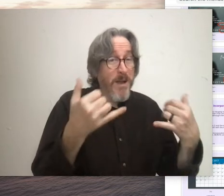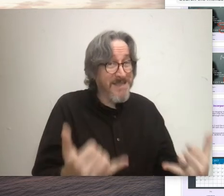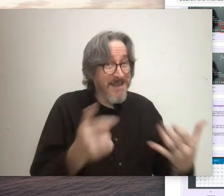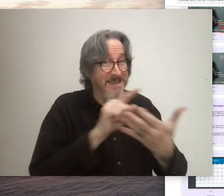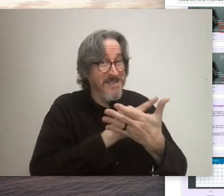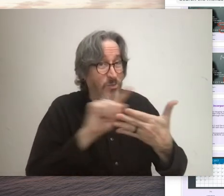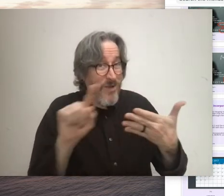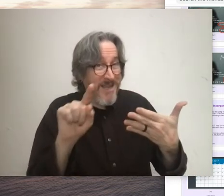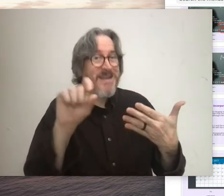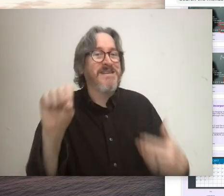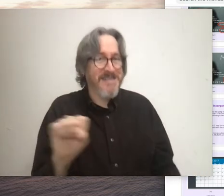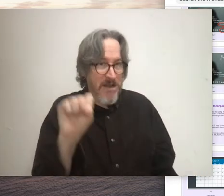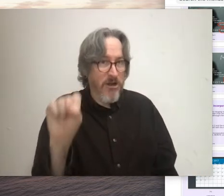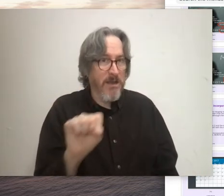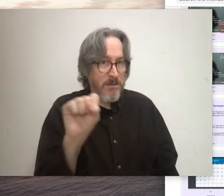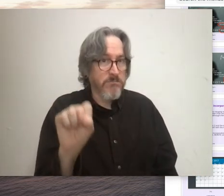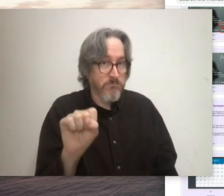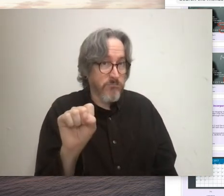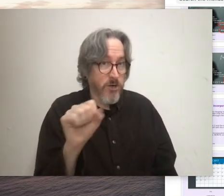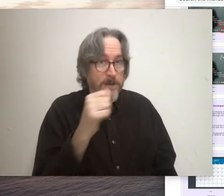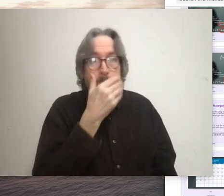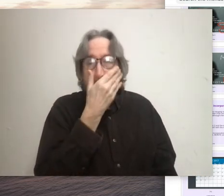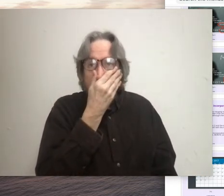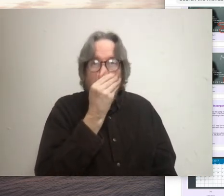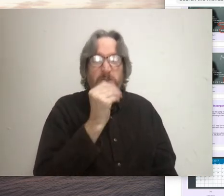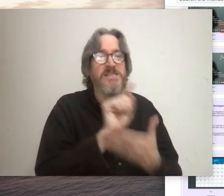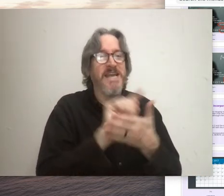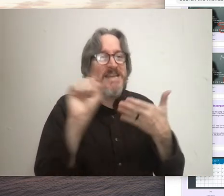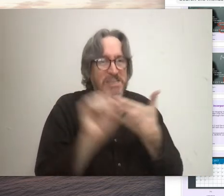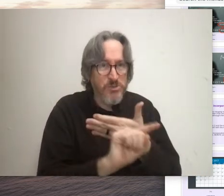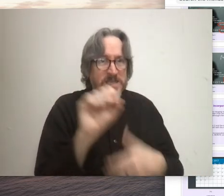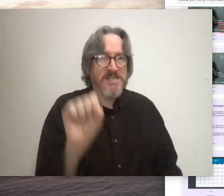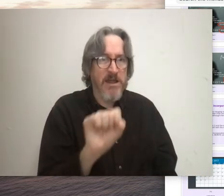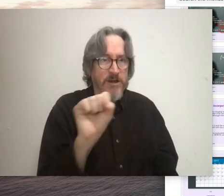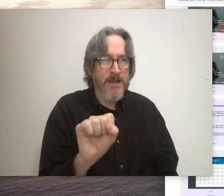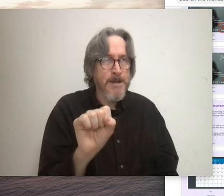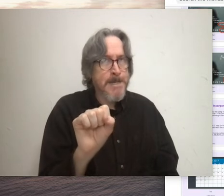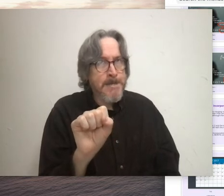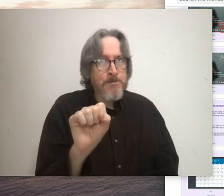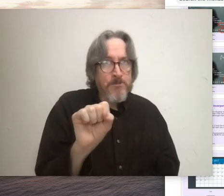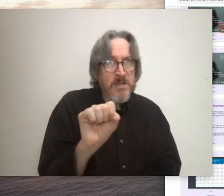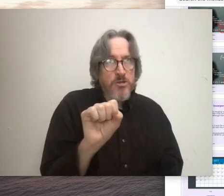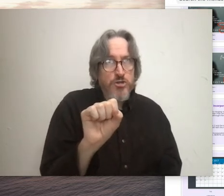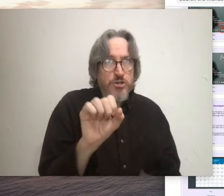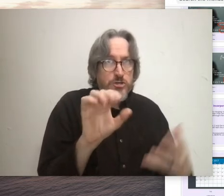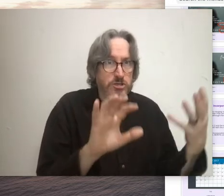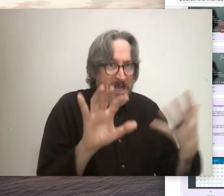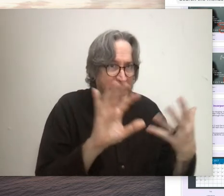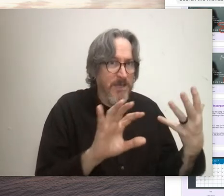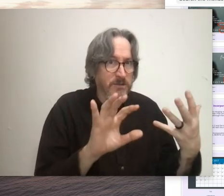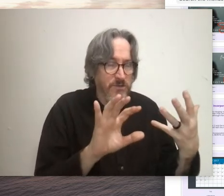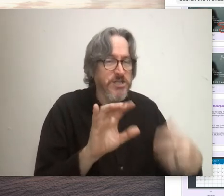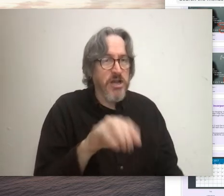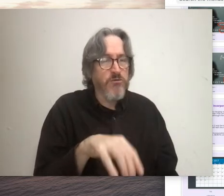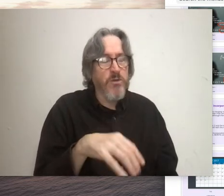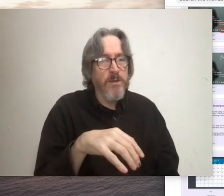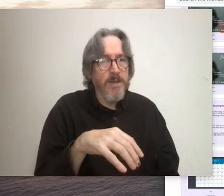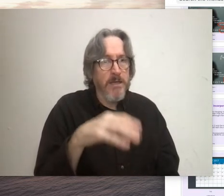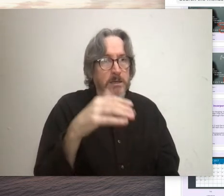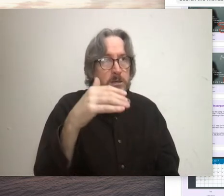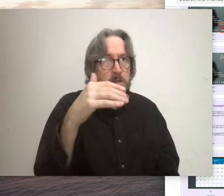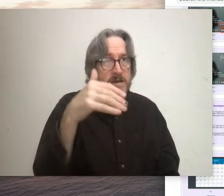We might say this week Saturday, right? If we say next week Saturday, it can be confusing.